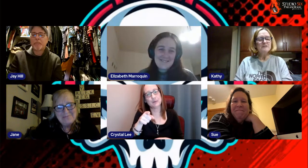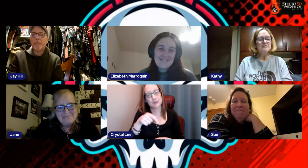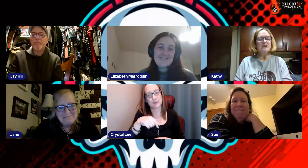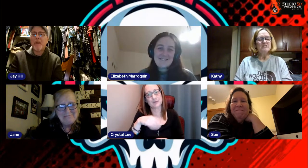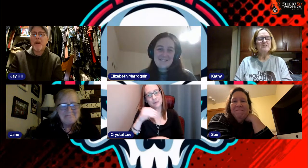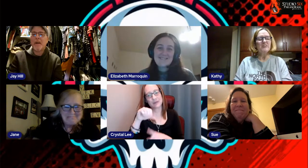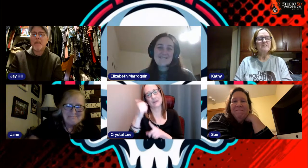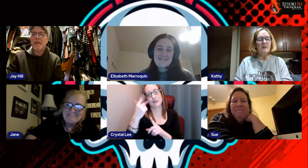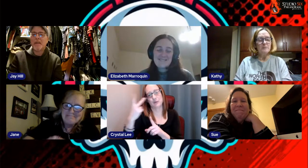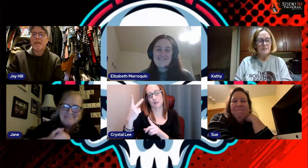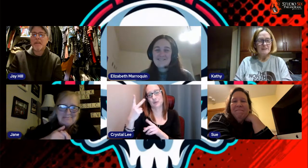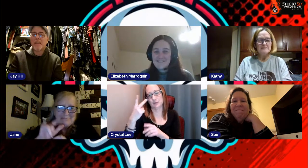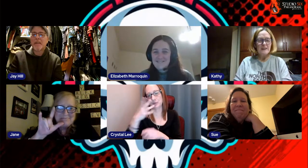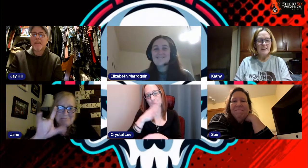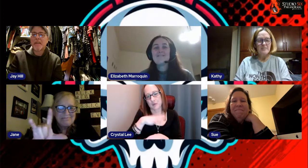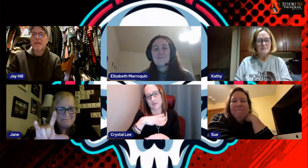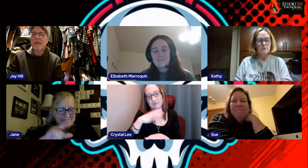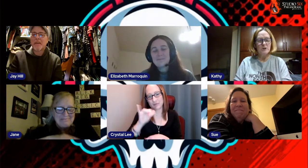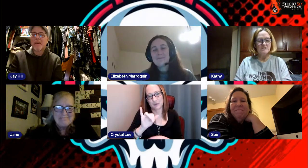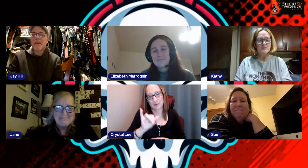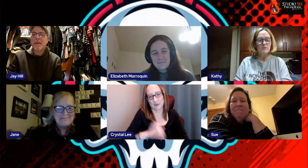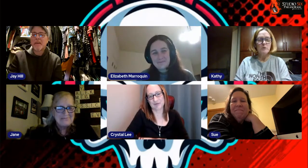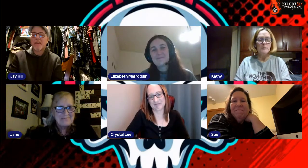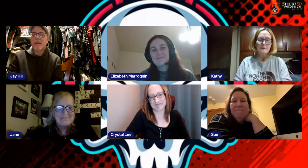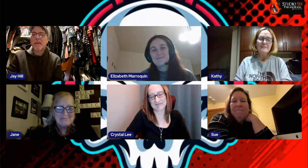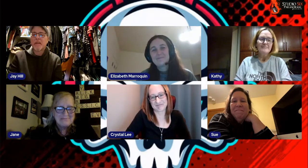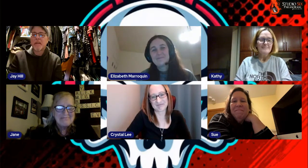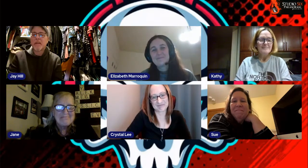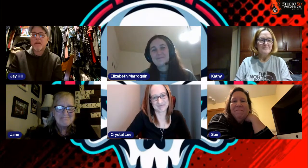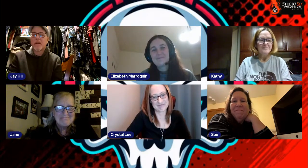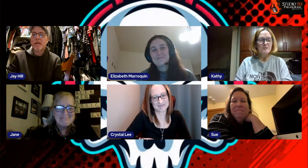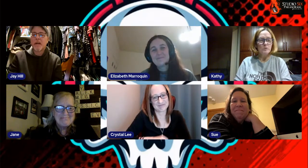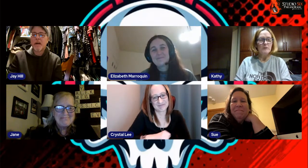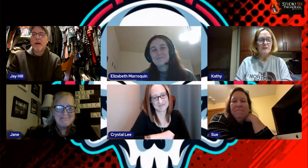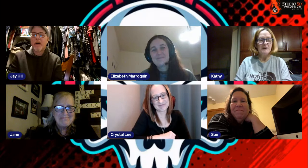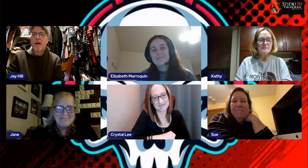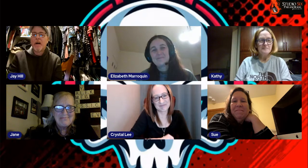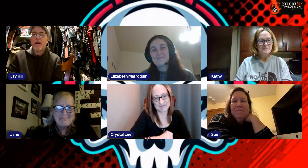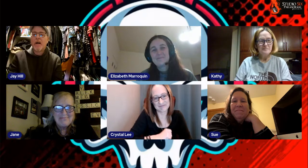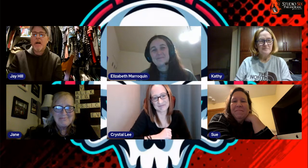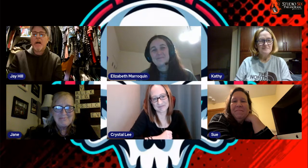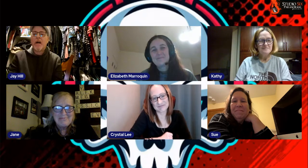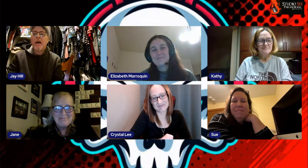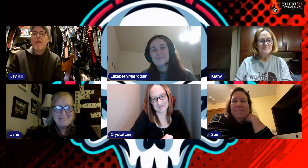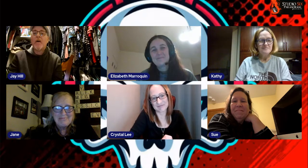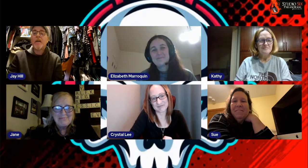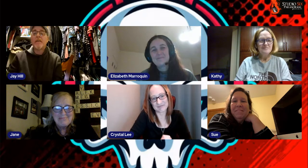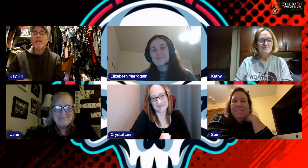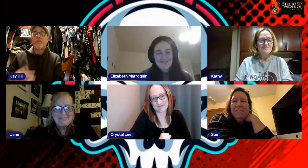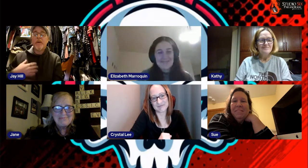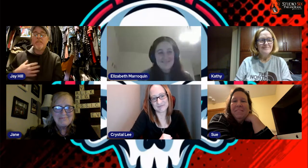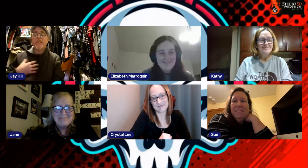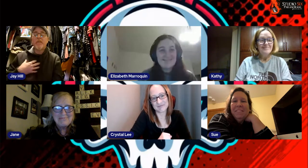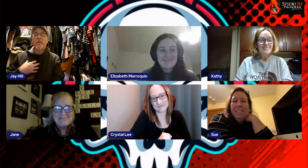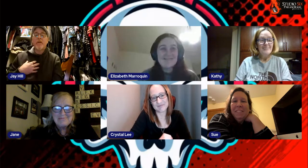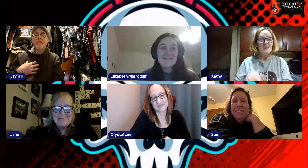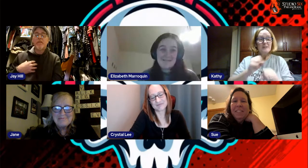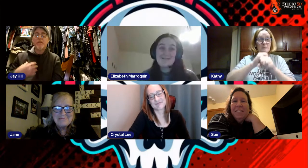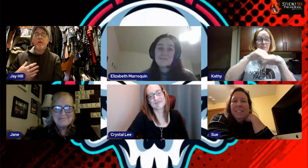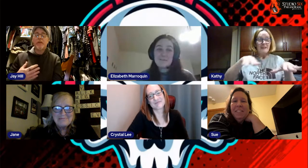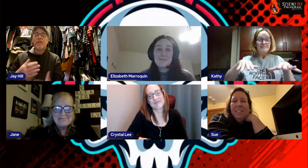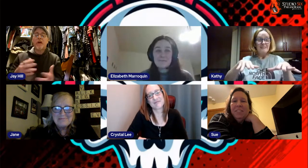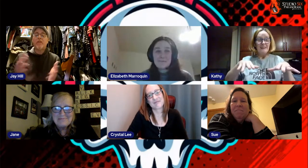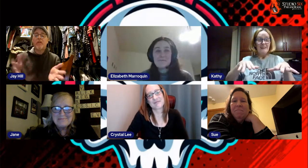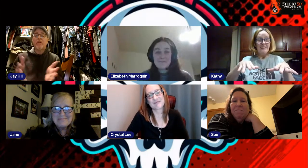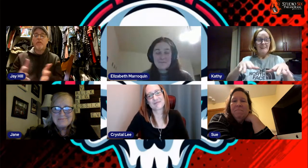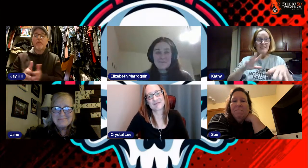And Crystal says she feels very blessed to have the two girls, the two women, to join her. Oh, it's a blessing for me just to be